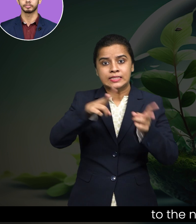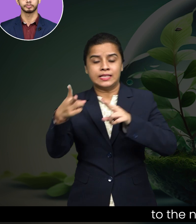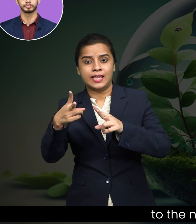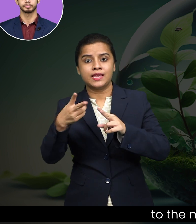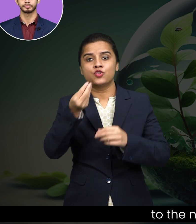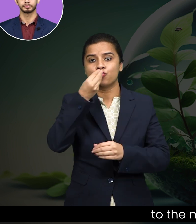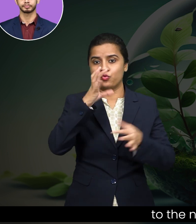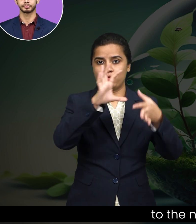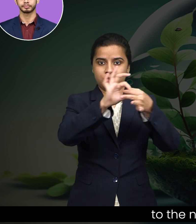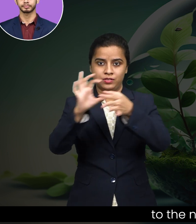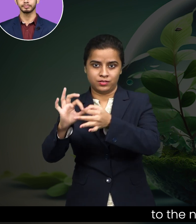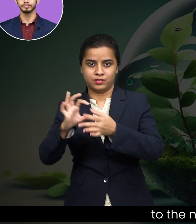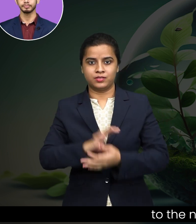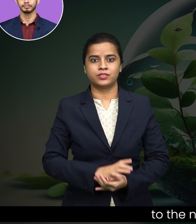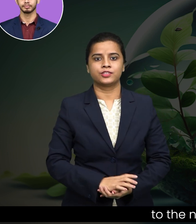chain.